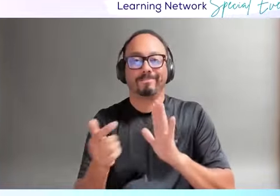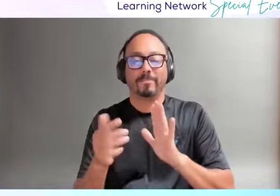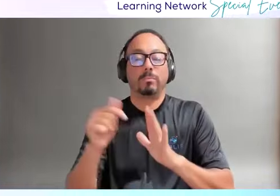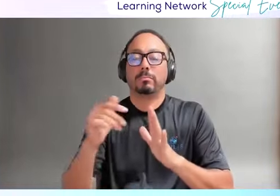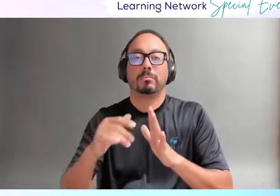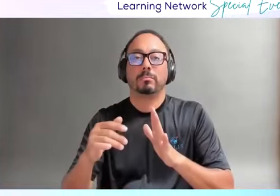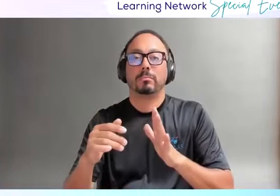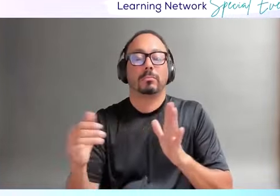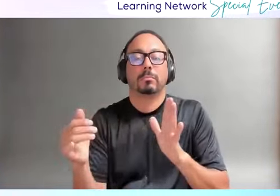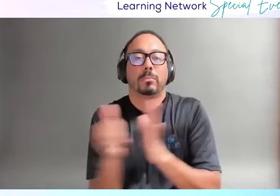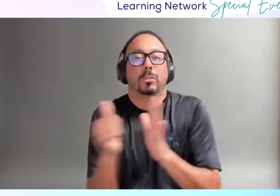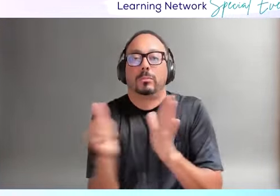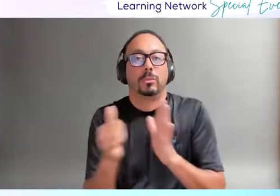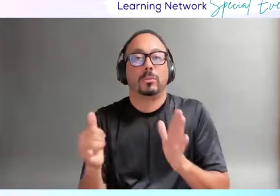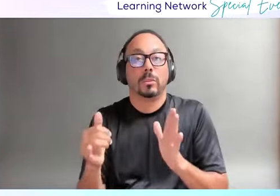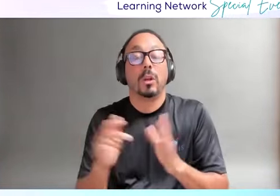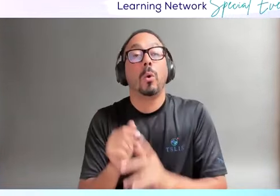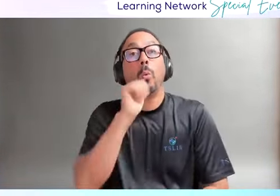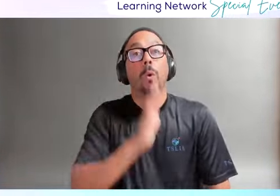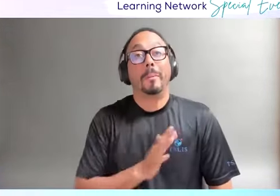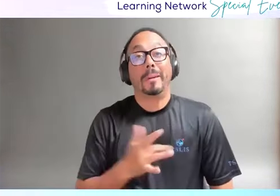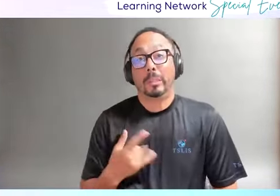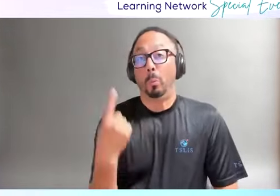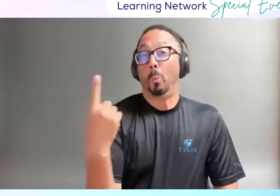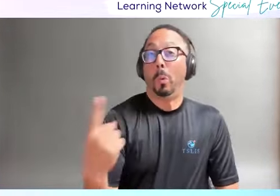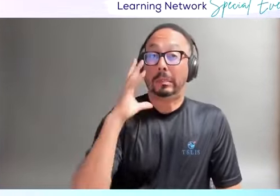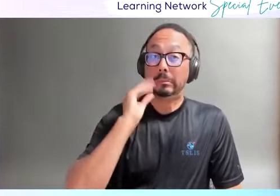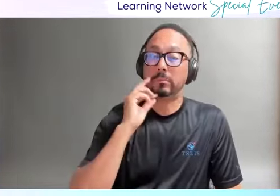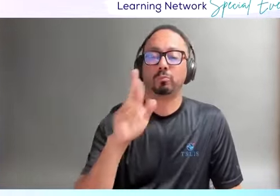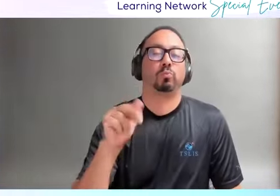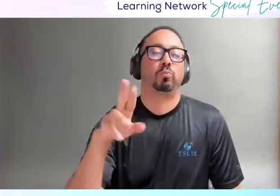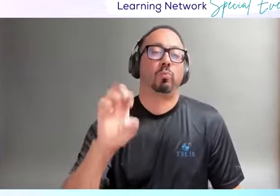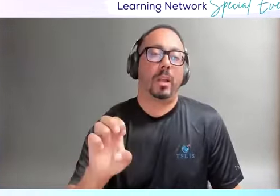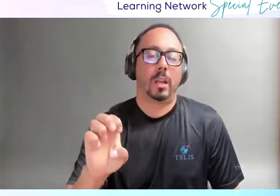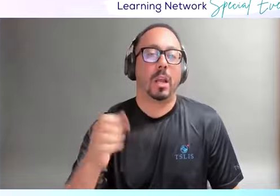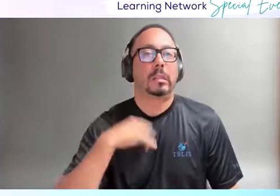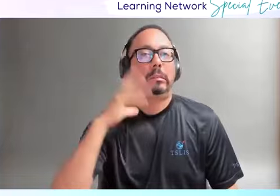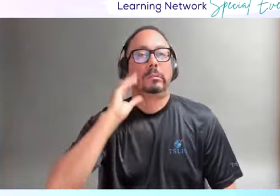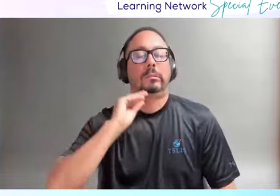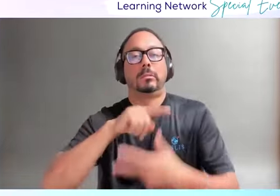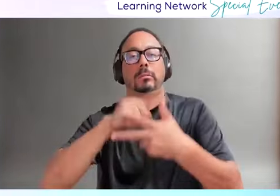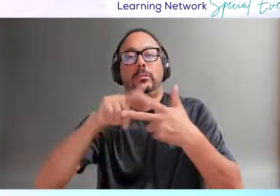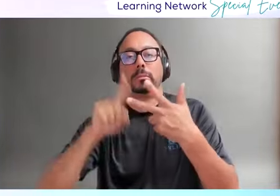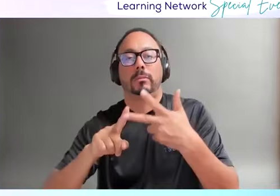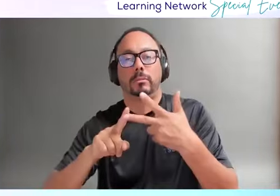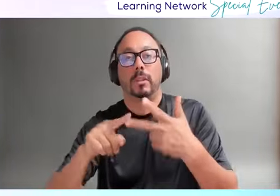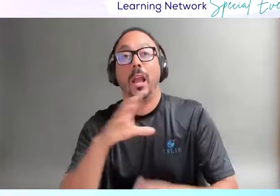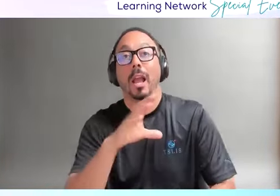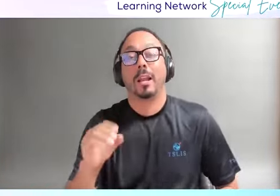one experience. And of course, and this is where the SGBA plus comes in, you must